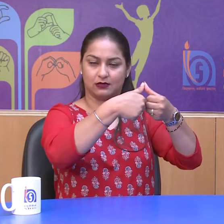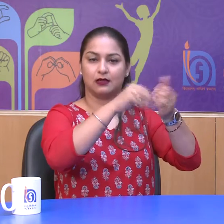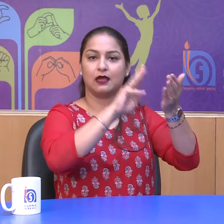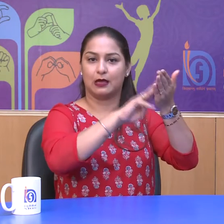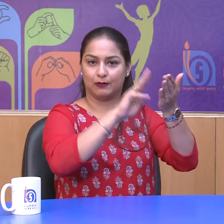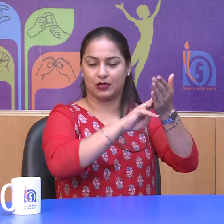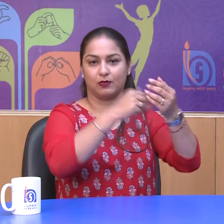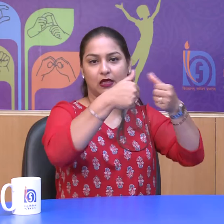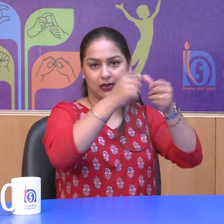Muhammad,